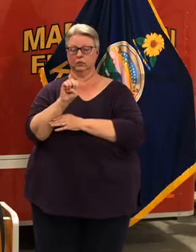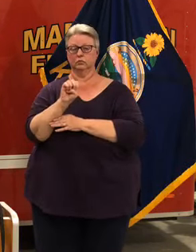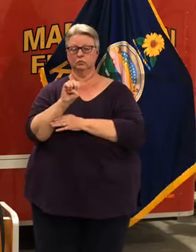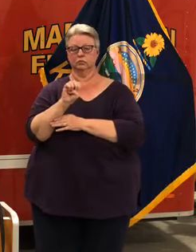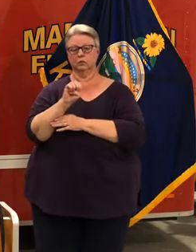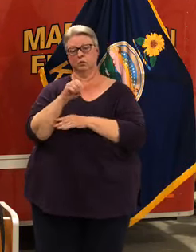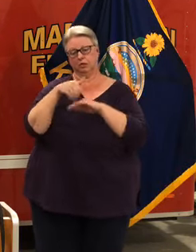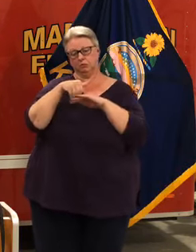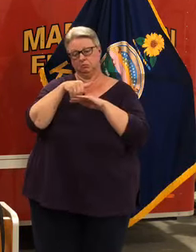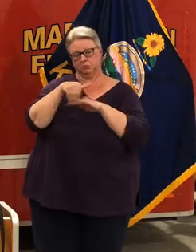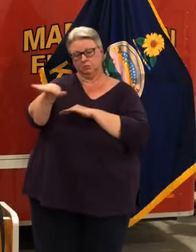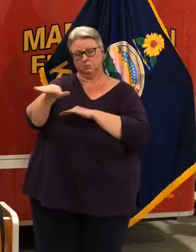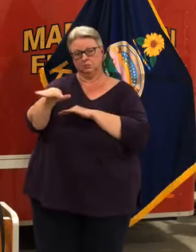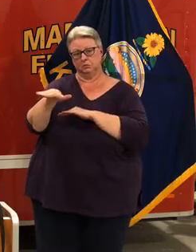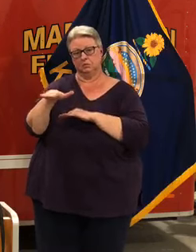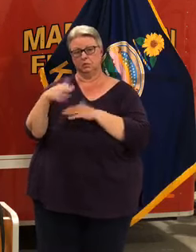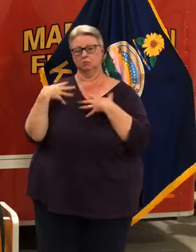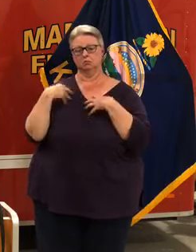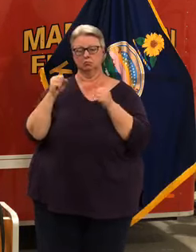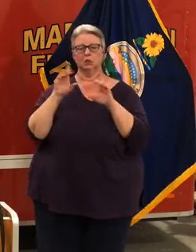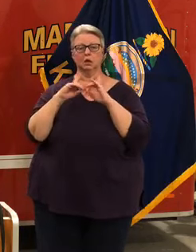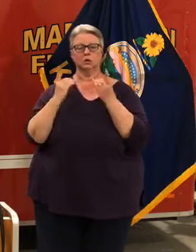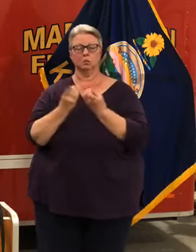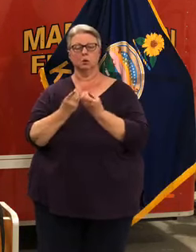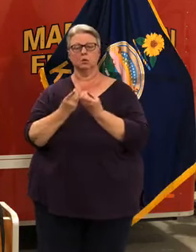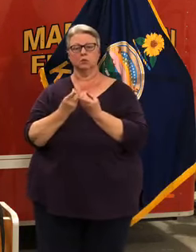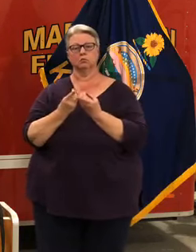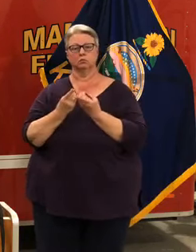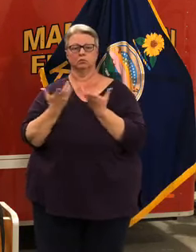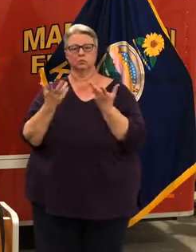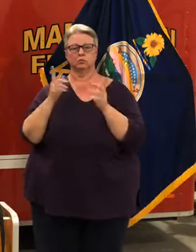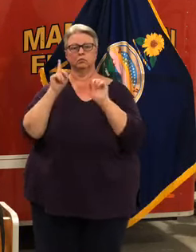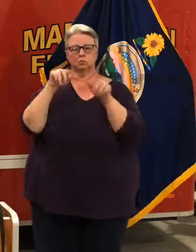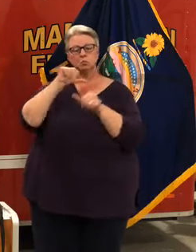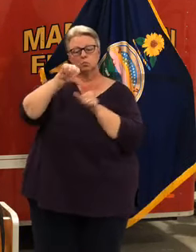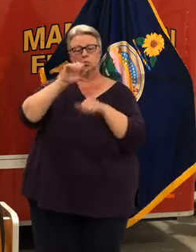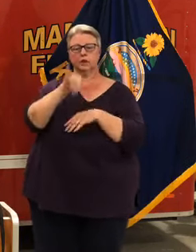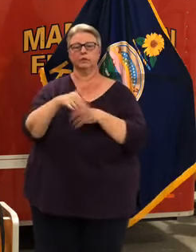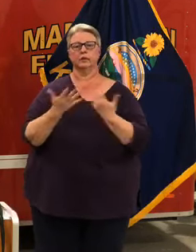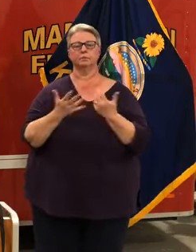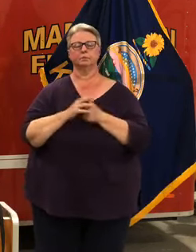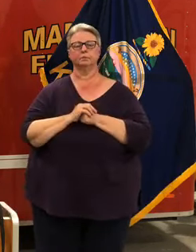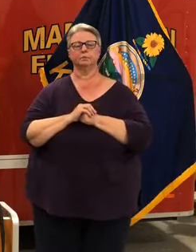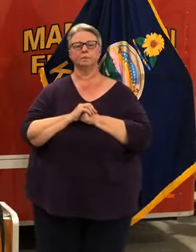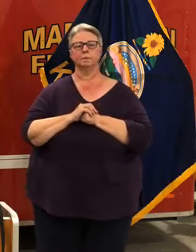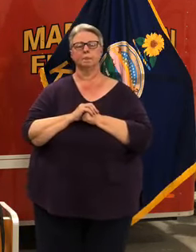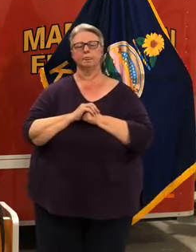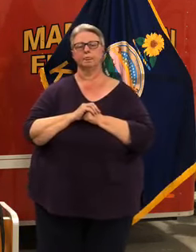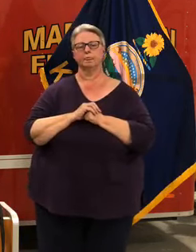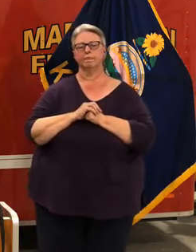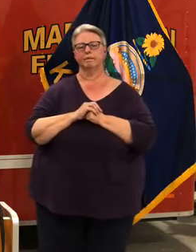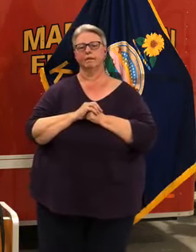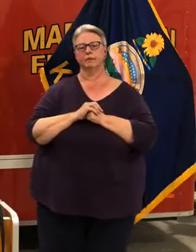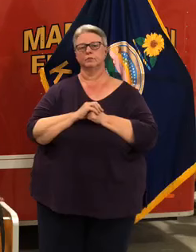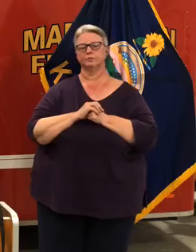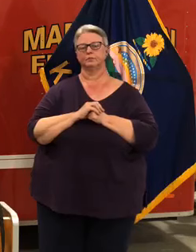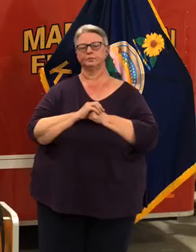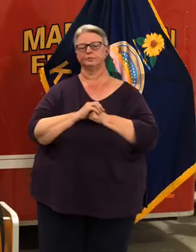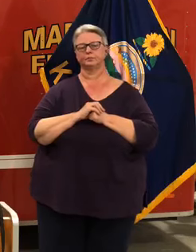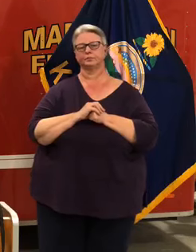the health department to make a decision on how we'll handle those. I have a couple of medical questions that might be best for Dr.